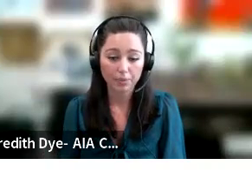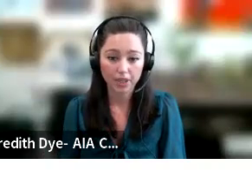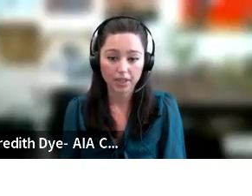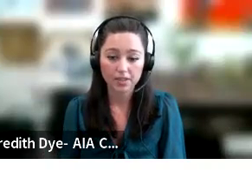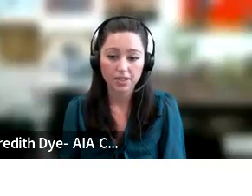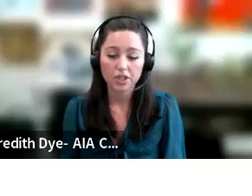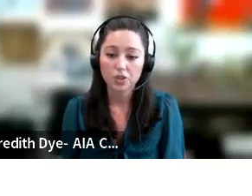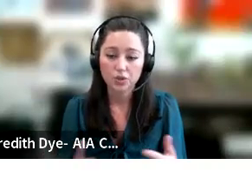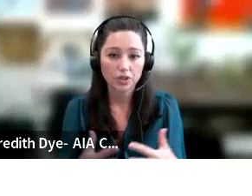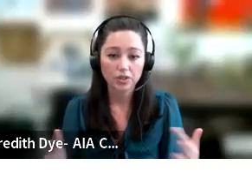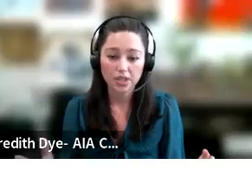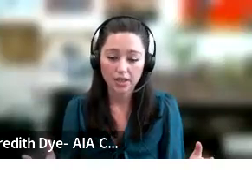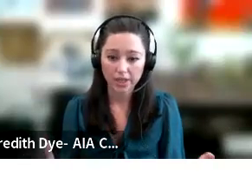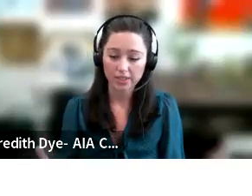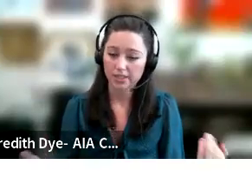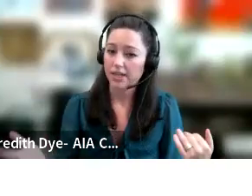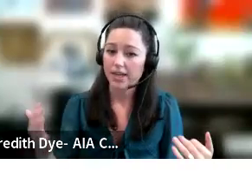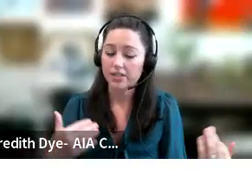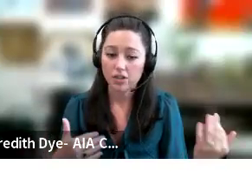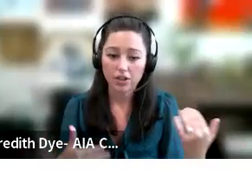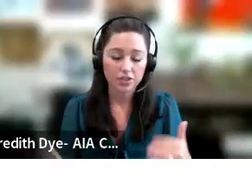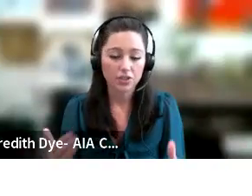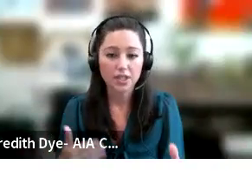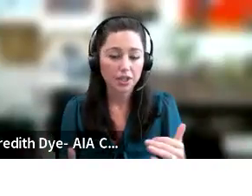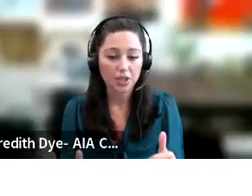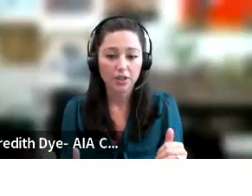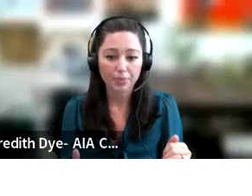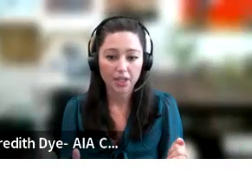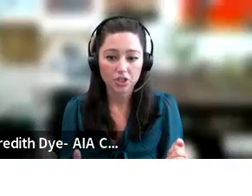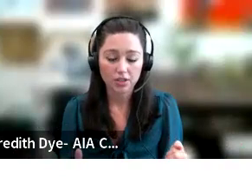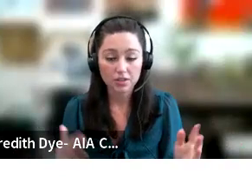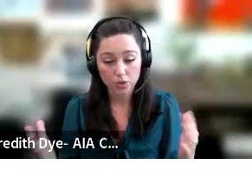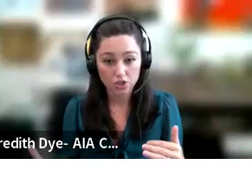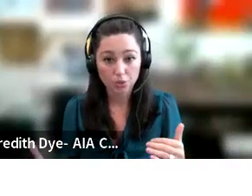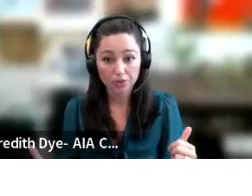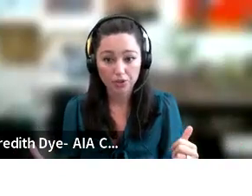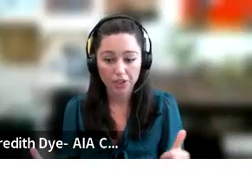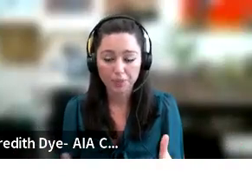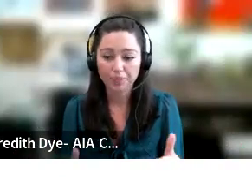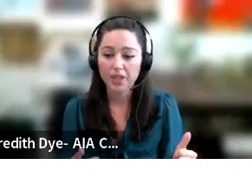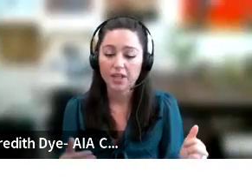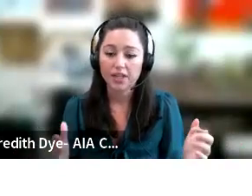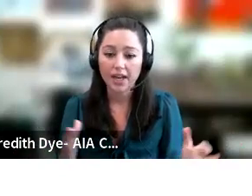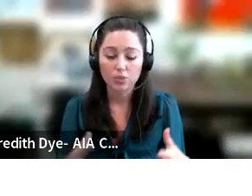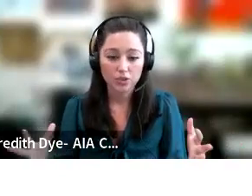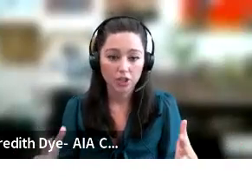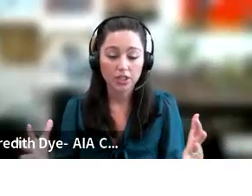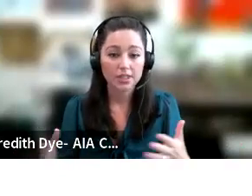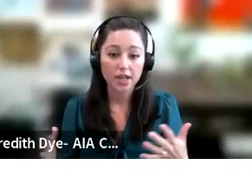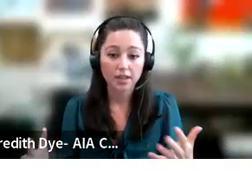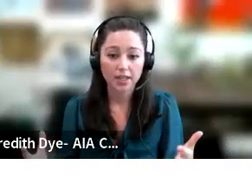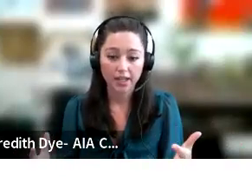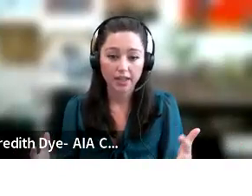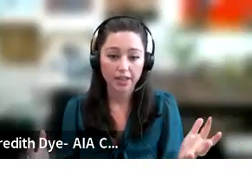of all applicants. So during those 8 weeks, as artists are sending me their applications, which is your portfolio, I will